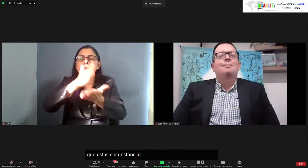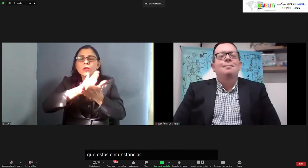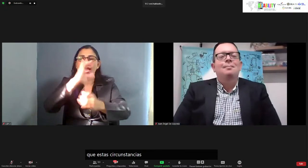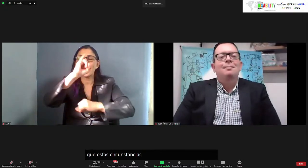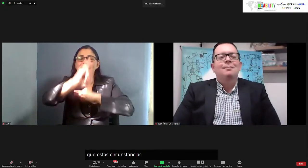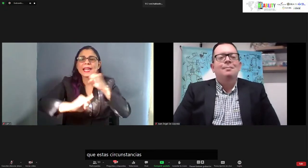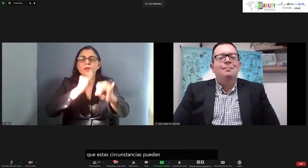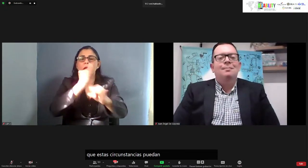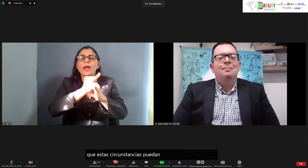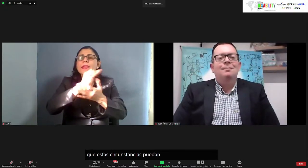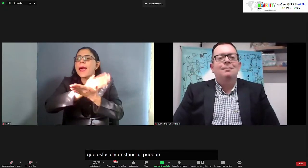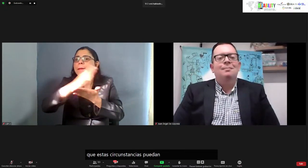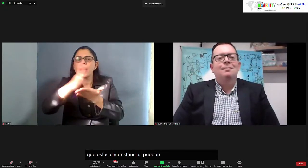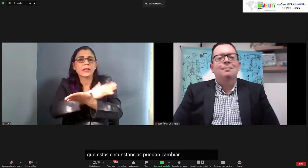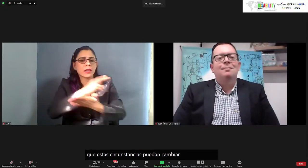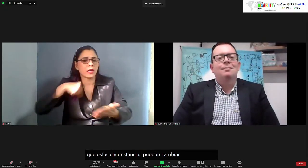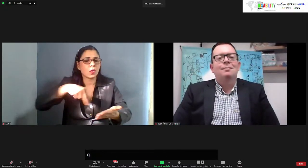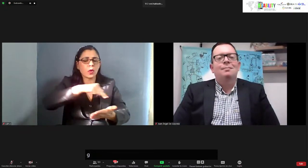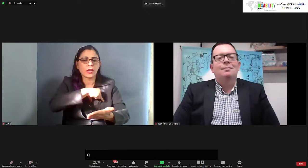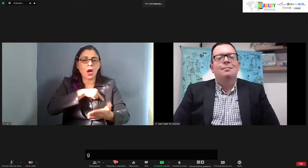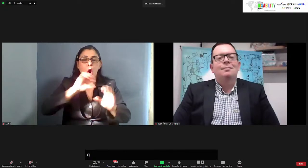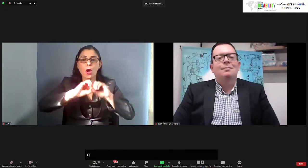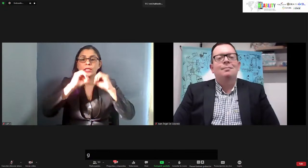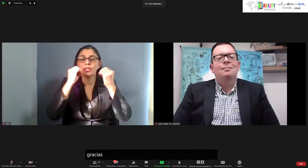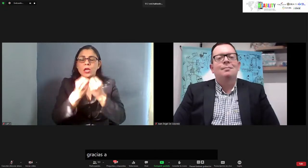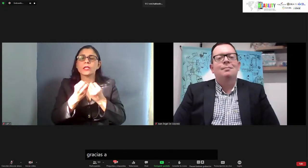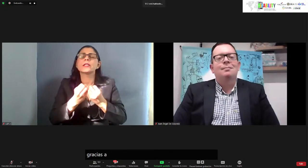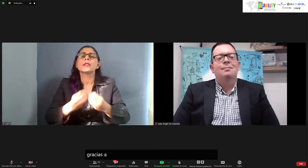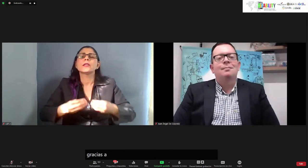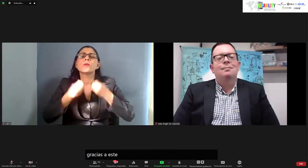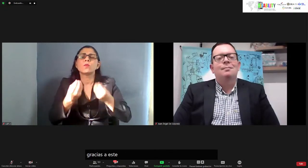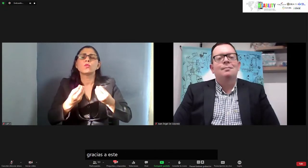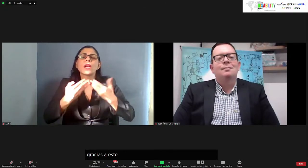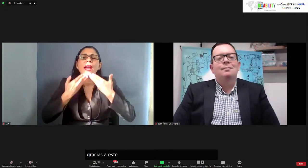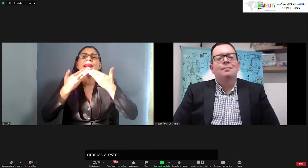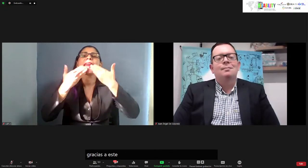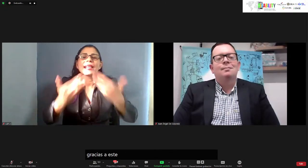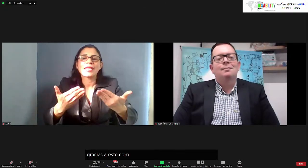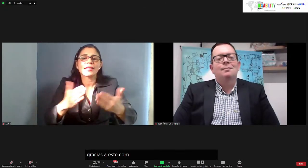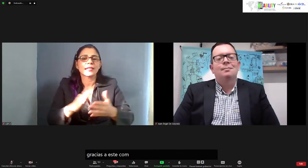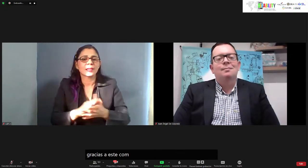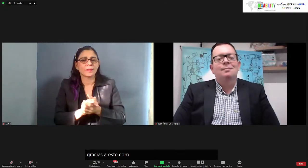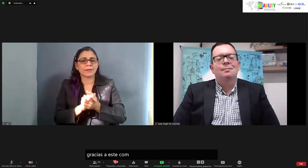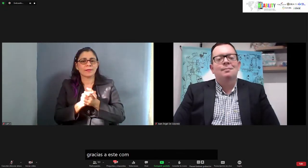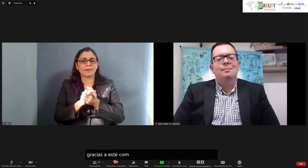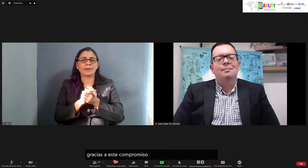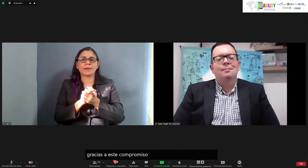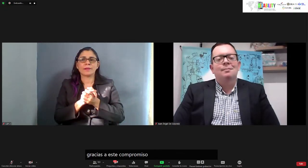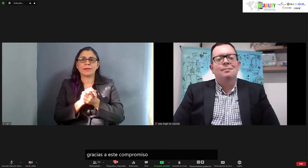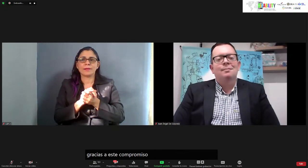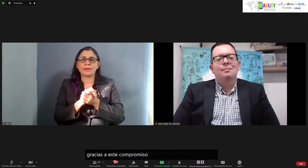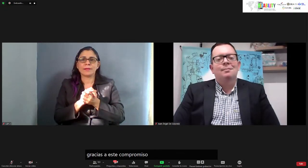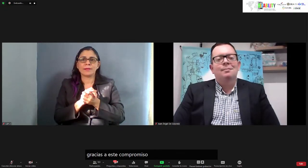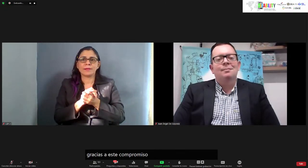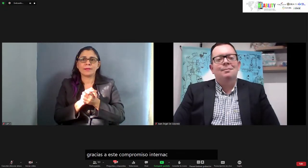due to the international commitment on behalf of all of our organizations thank you all very much